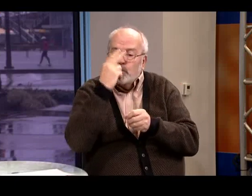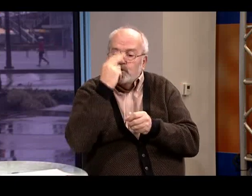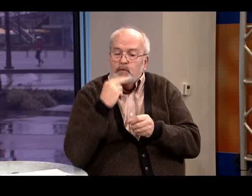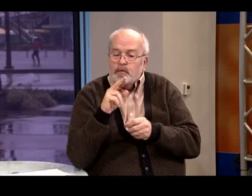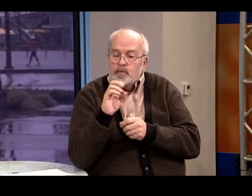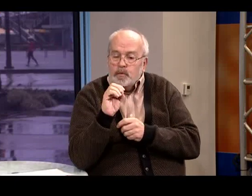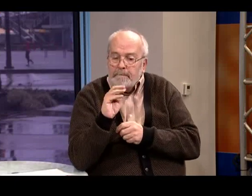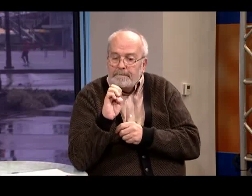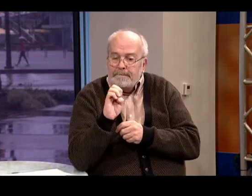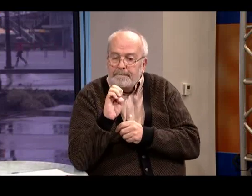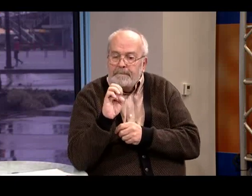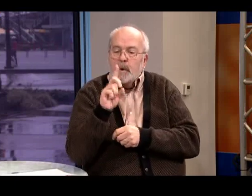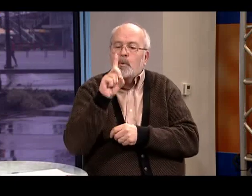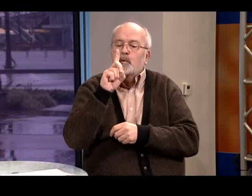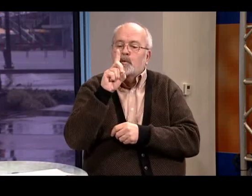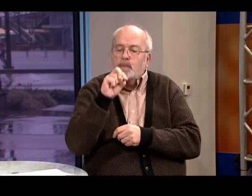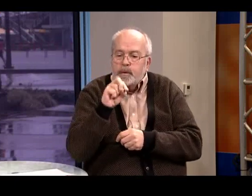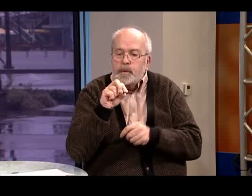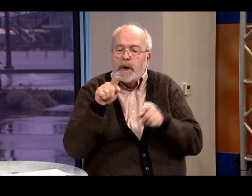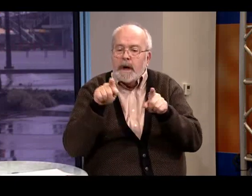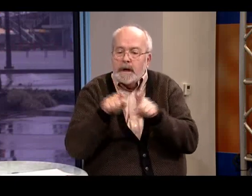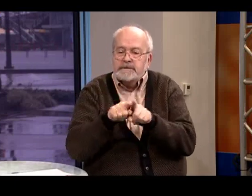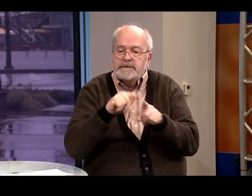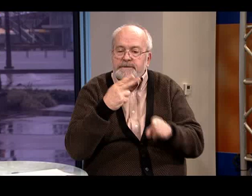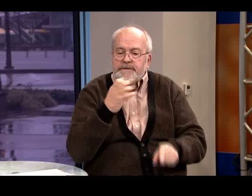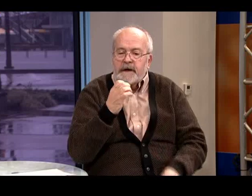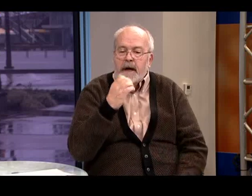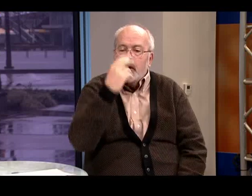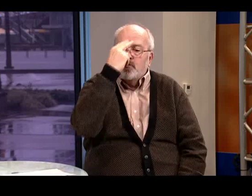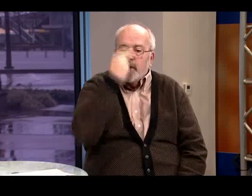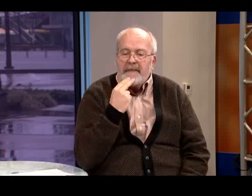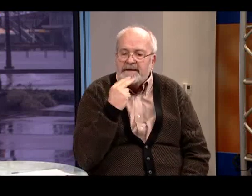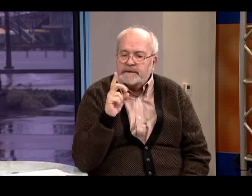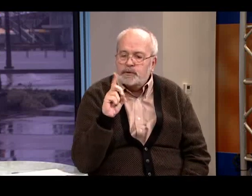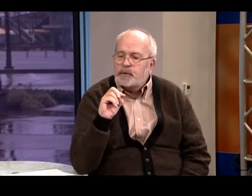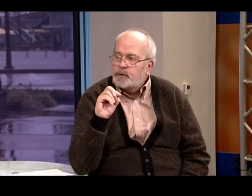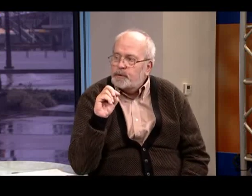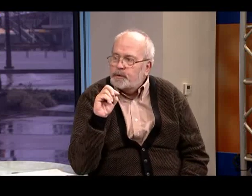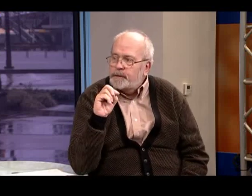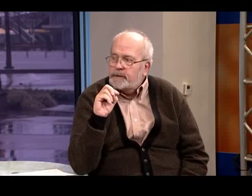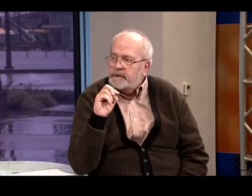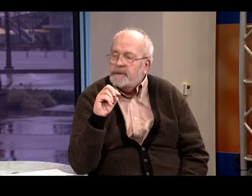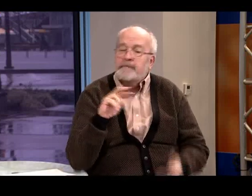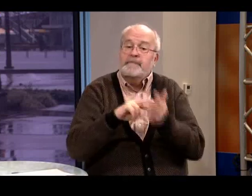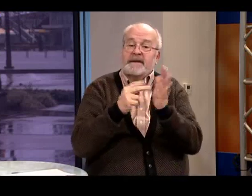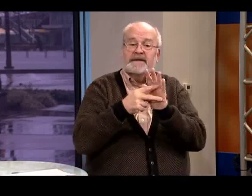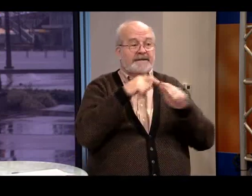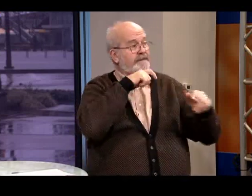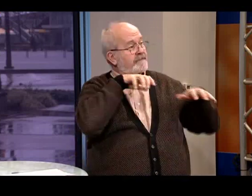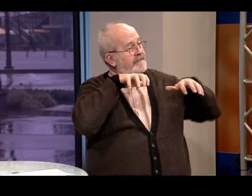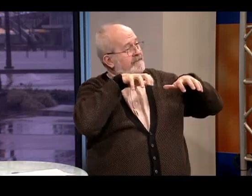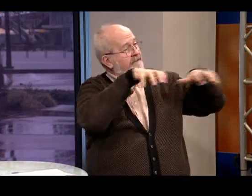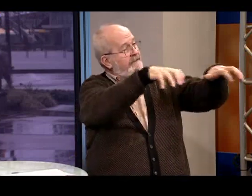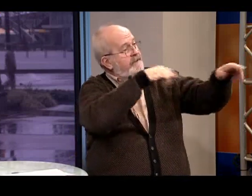of people in the world. And they thought, when in Rome, do as the Romans do. Which